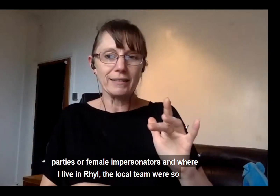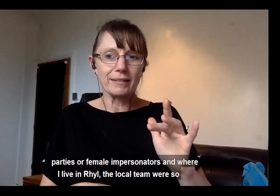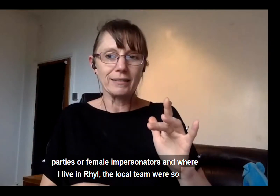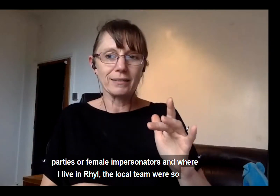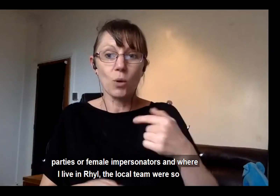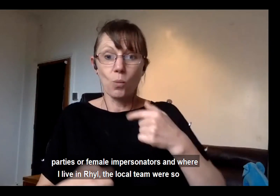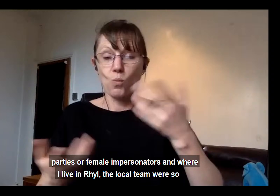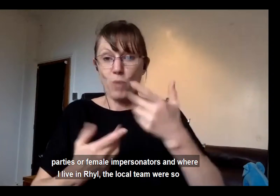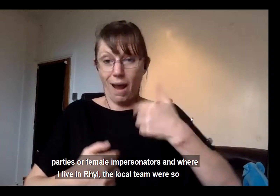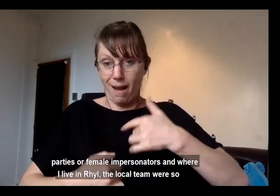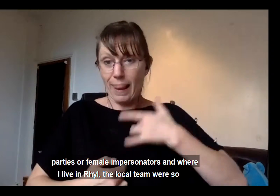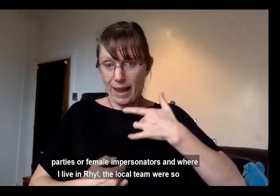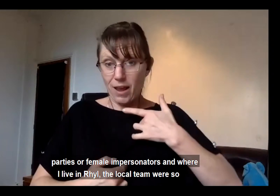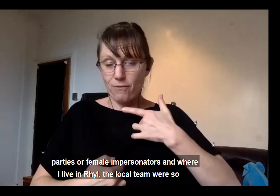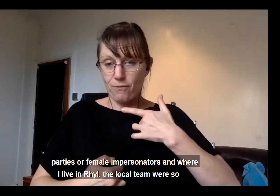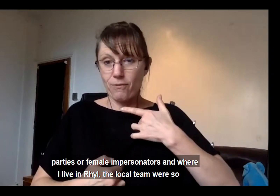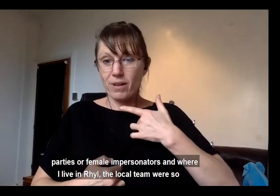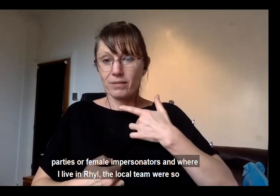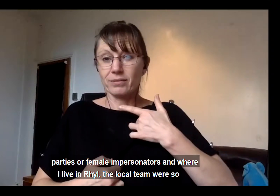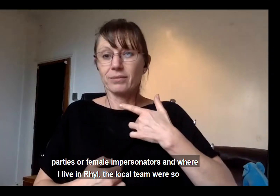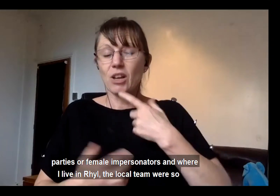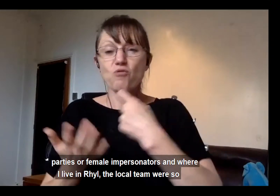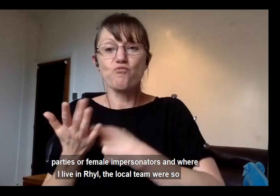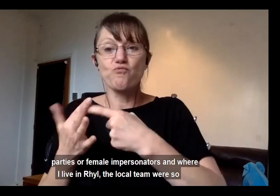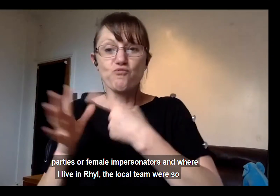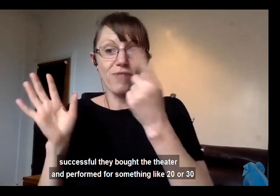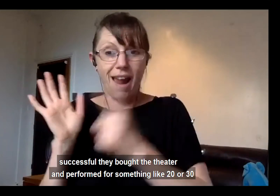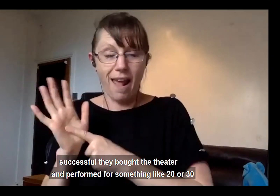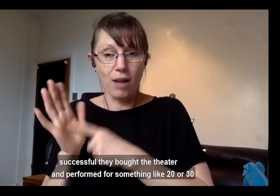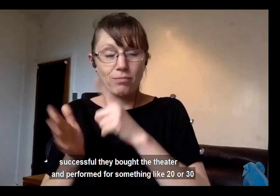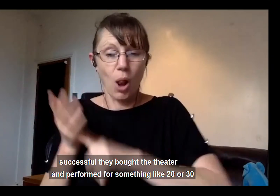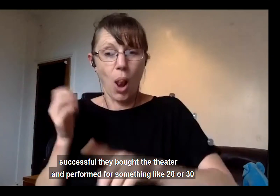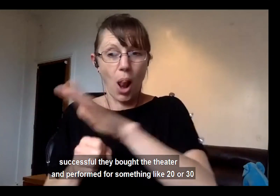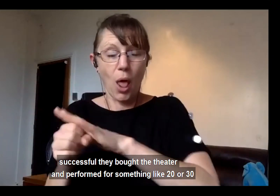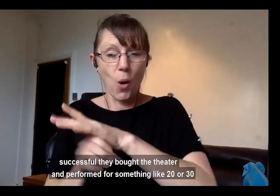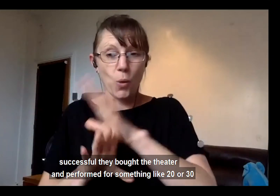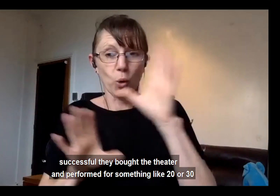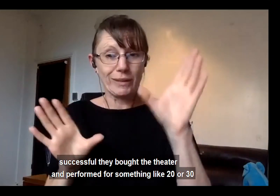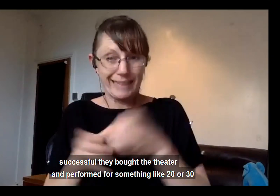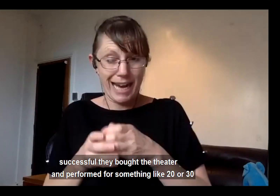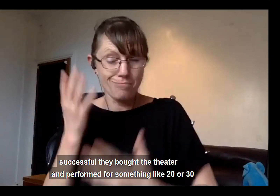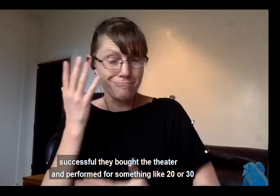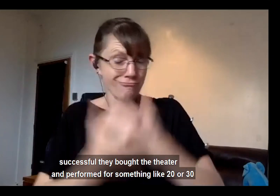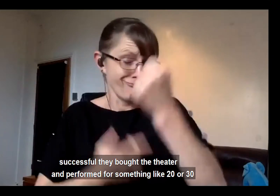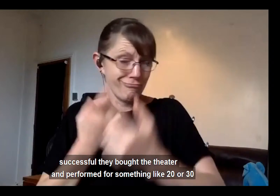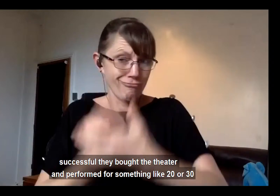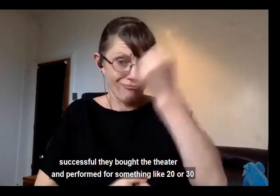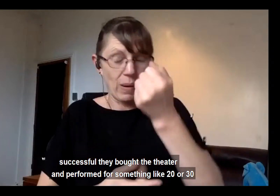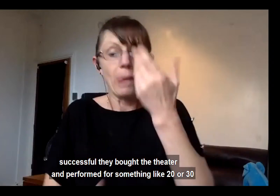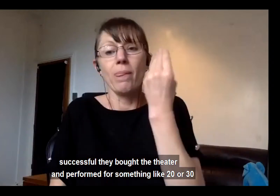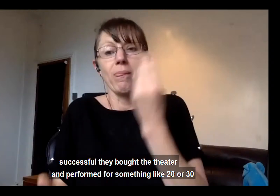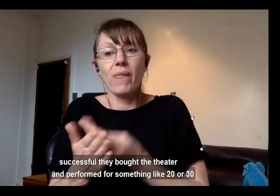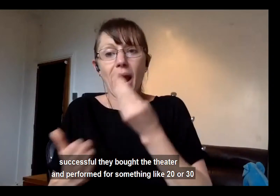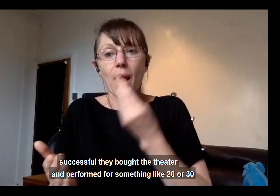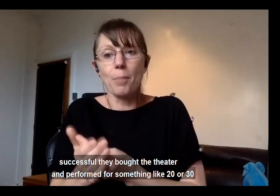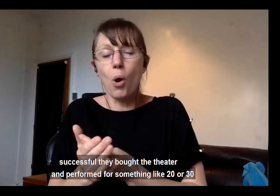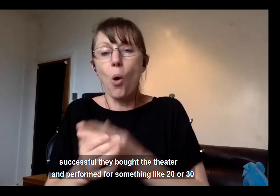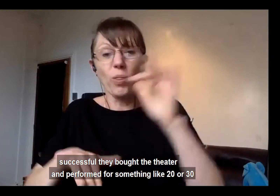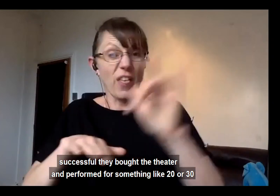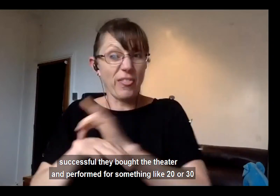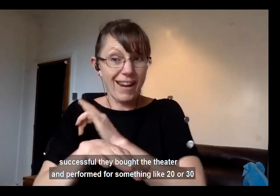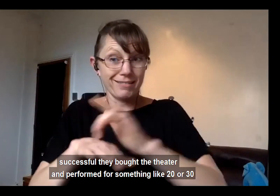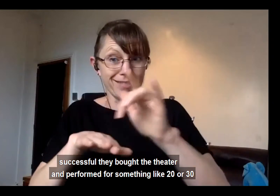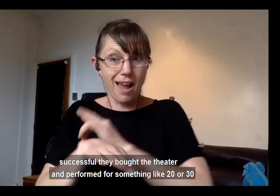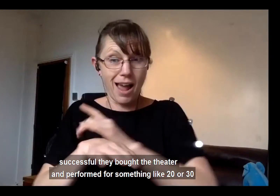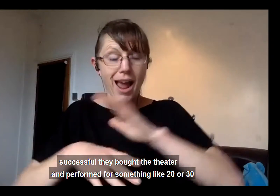I live in Rhyl, the local team were so successful, they bought the theatre